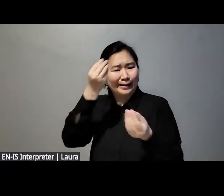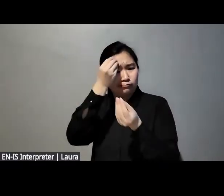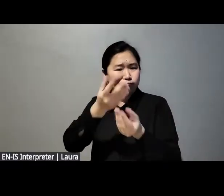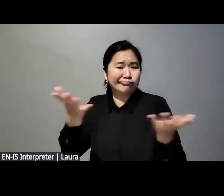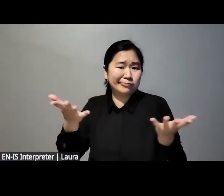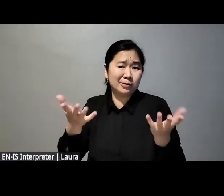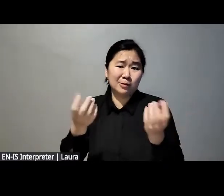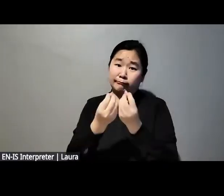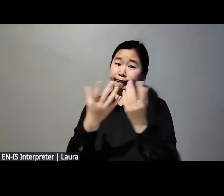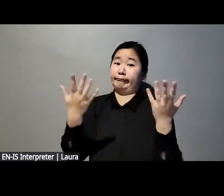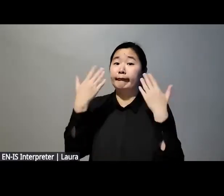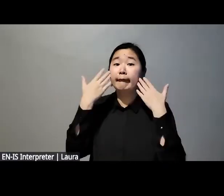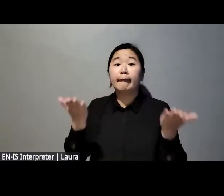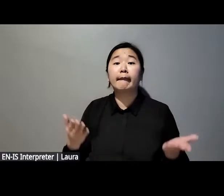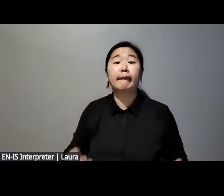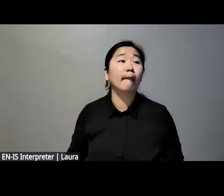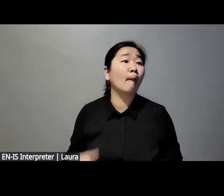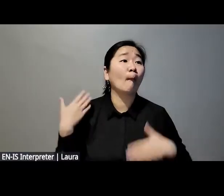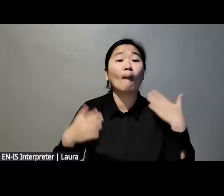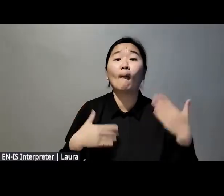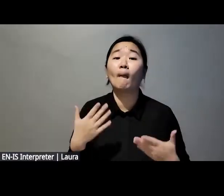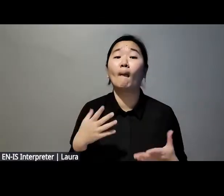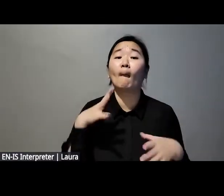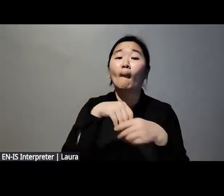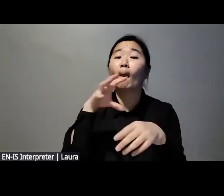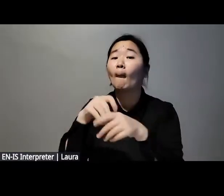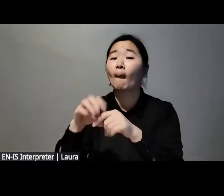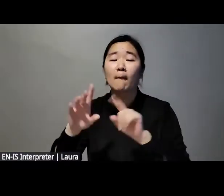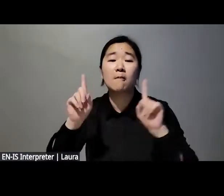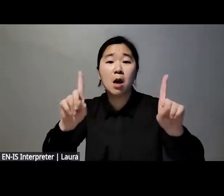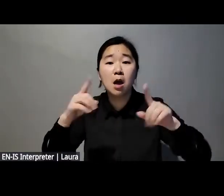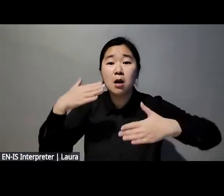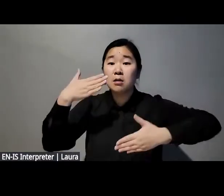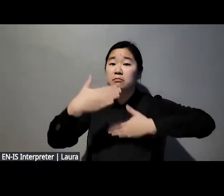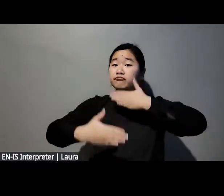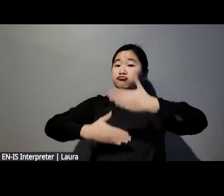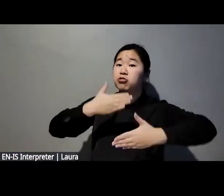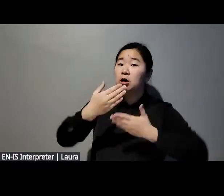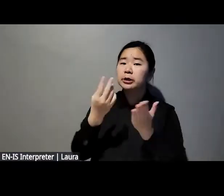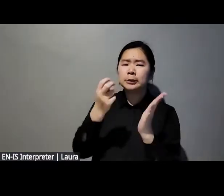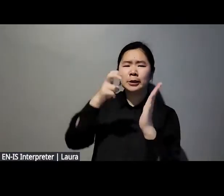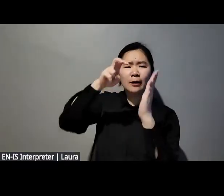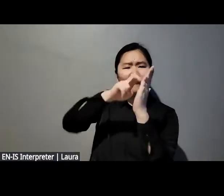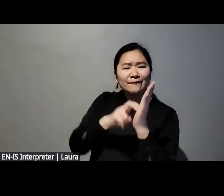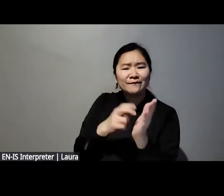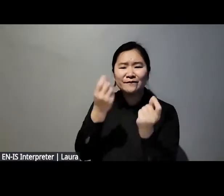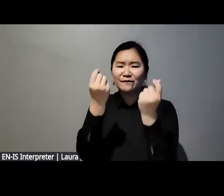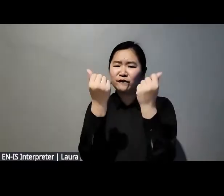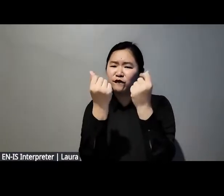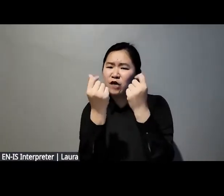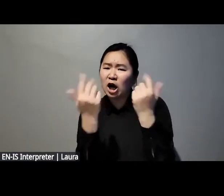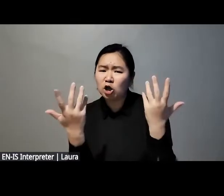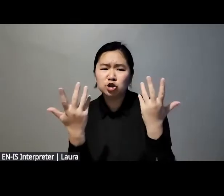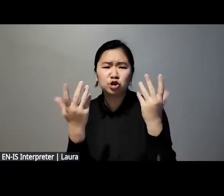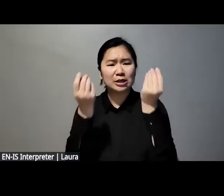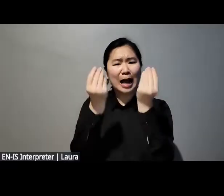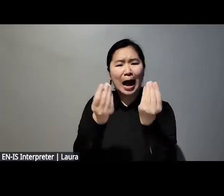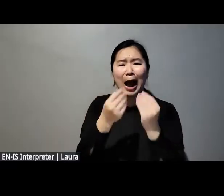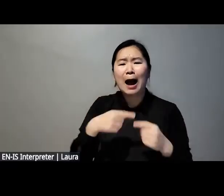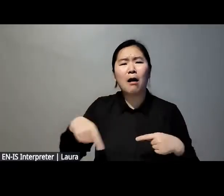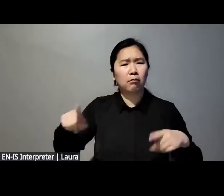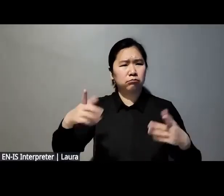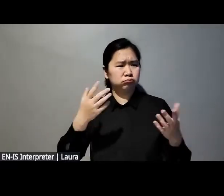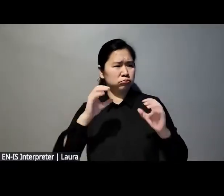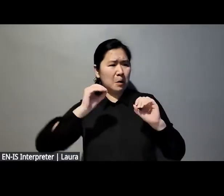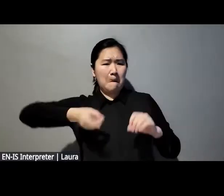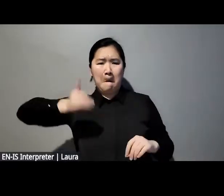participation, limited participation reinforcing perceptions of limited capacity. The Inclusive Futures